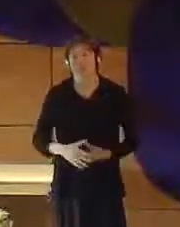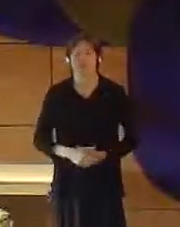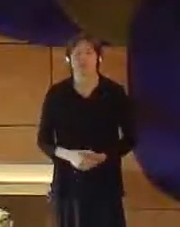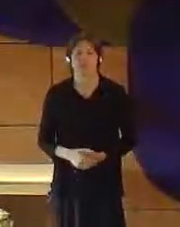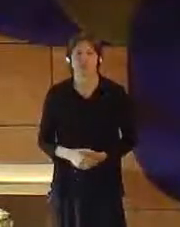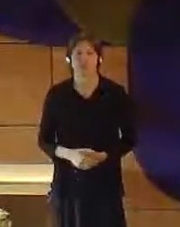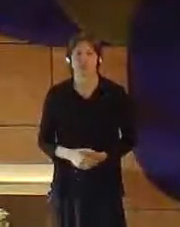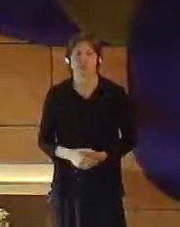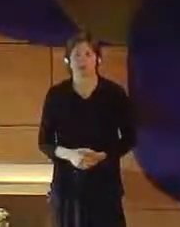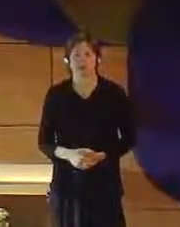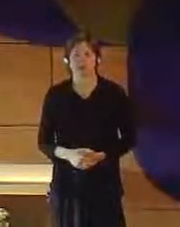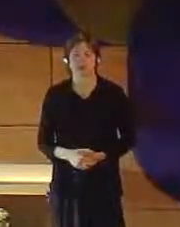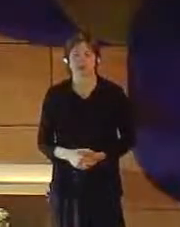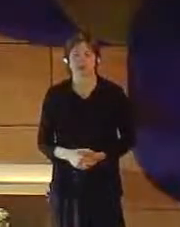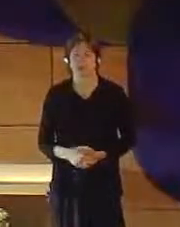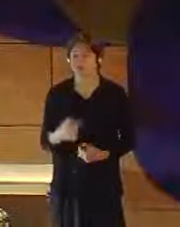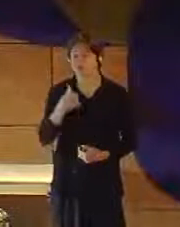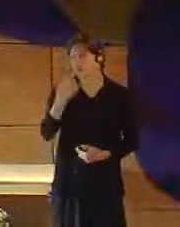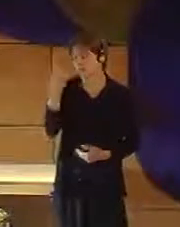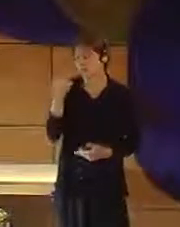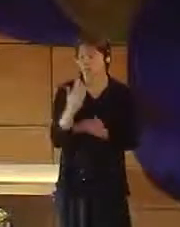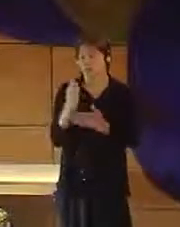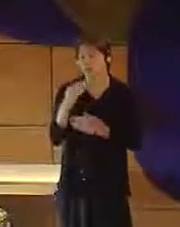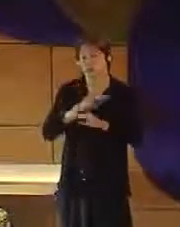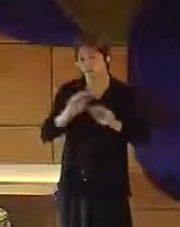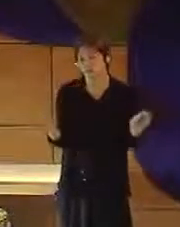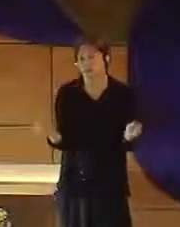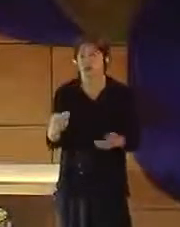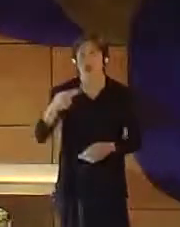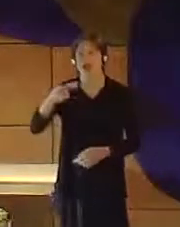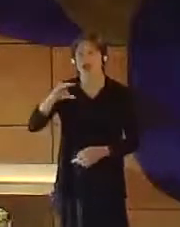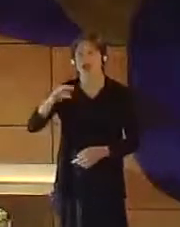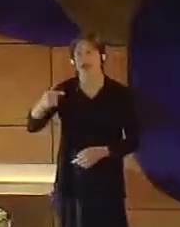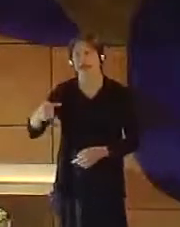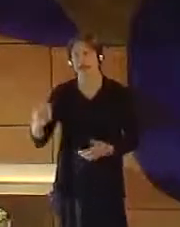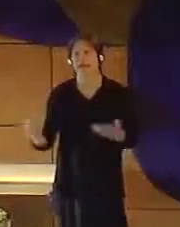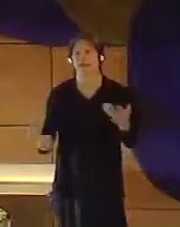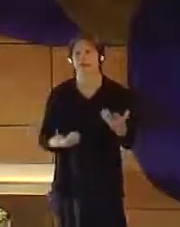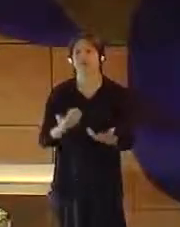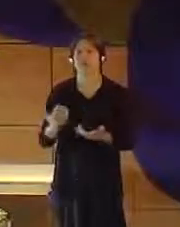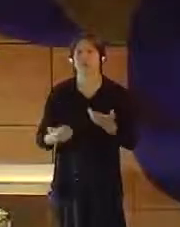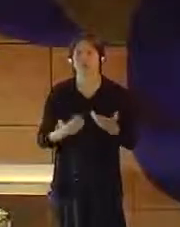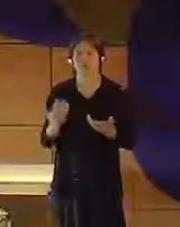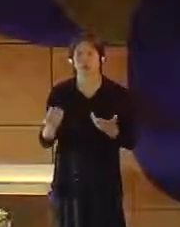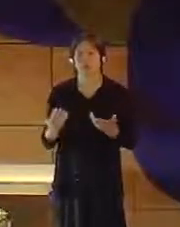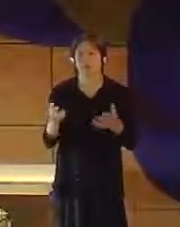as I've said, you know, HCG comes in and out of popularity.